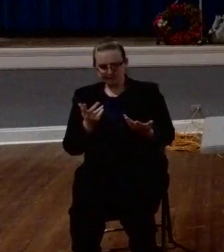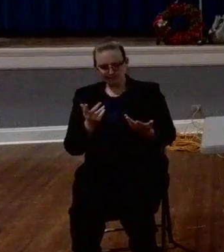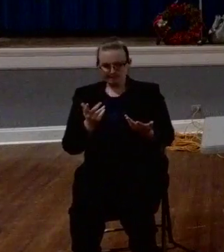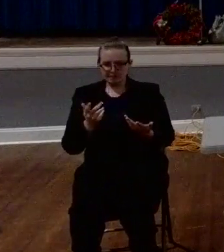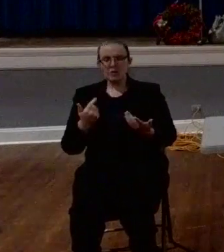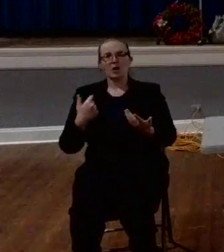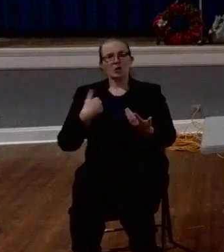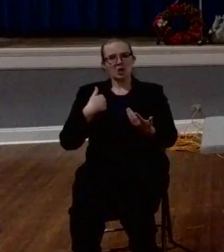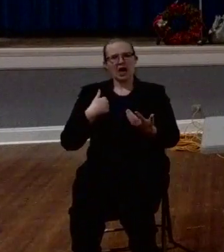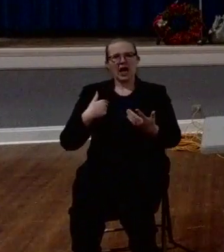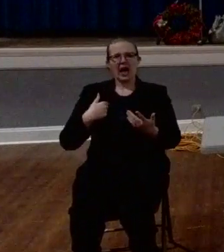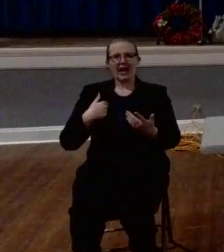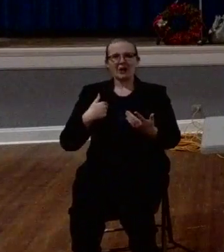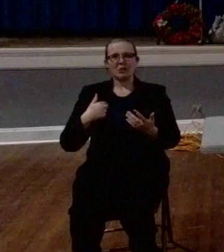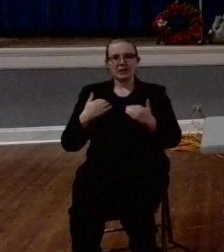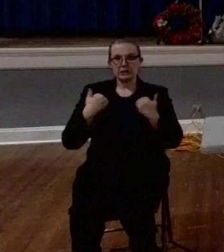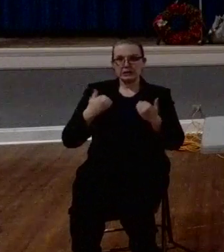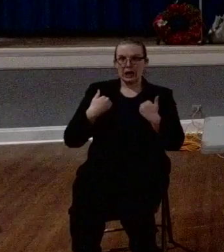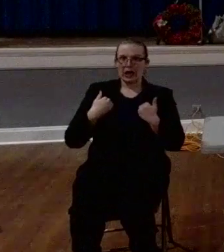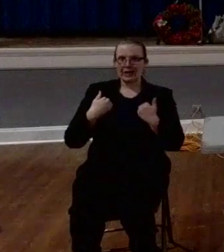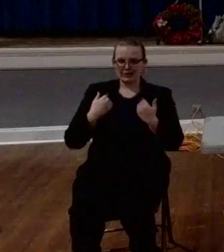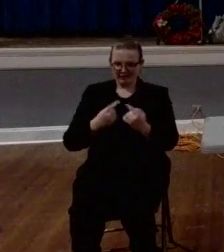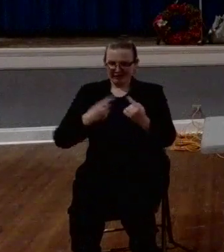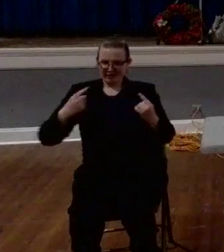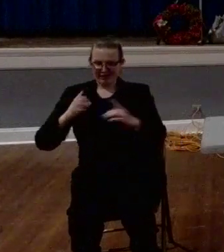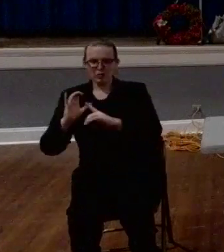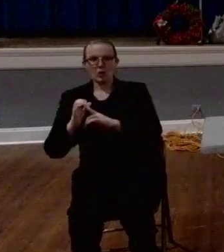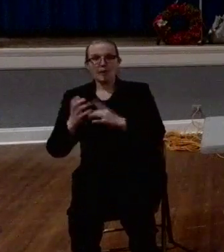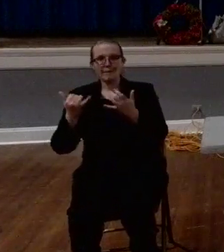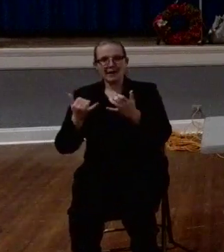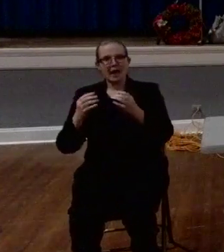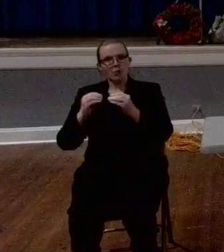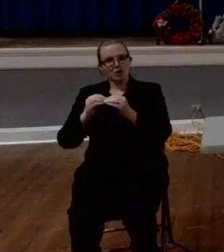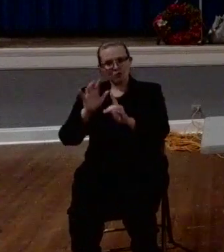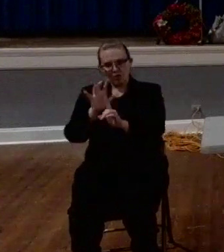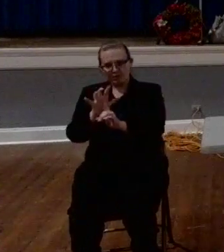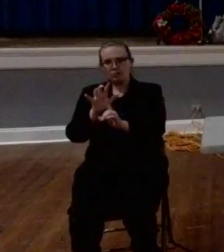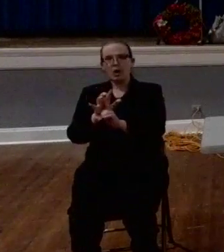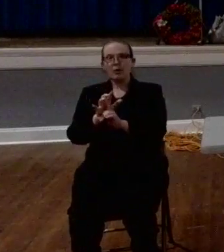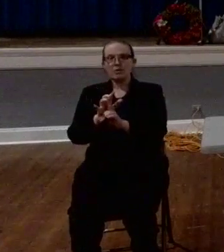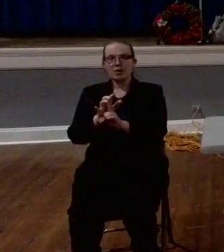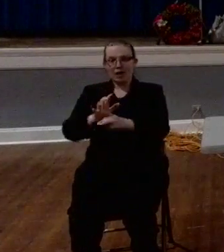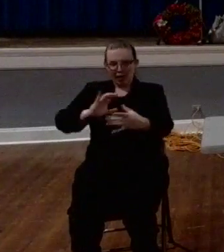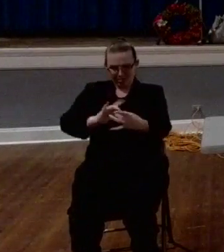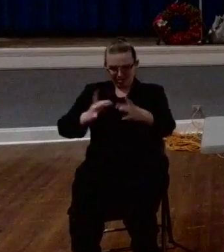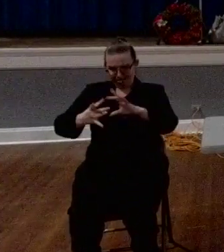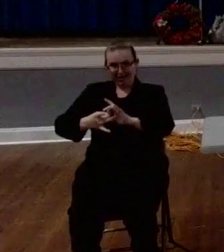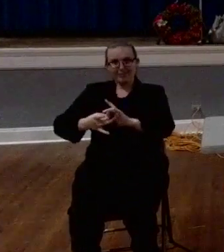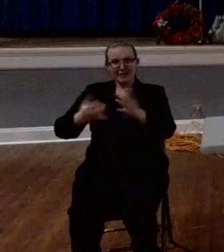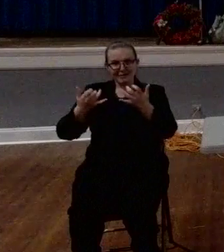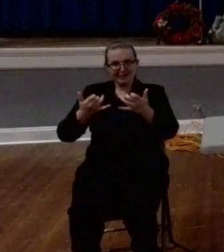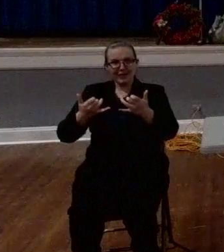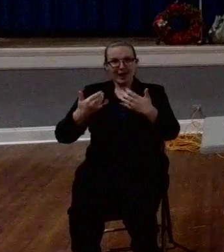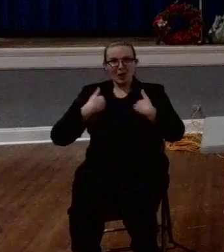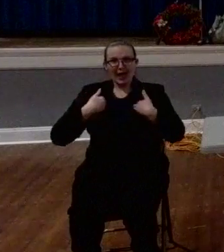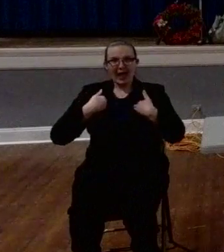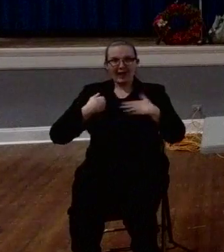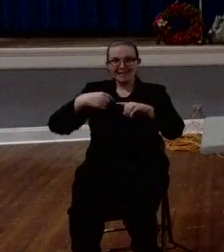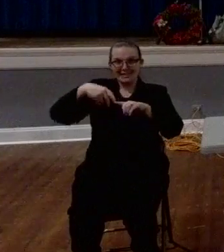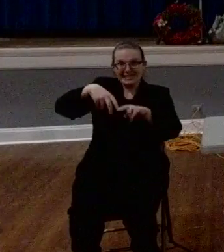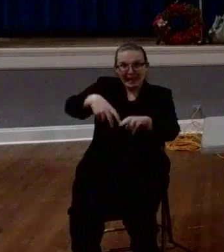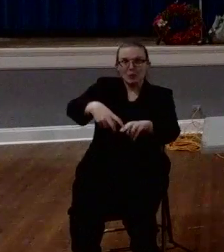when I was young, it was a counterculture, for skateboarding, but it's becoming more mainstream. Olympics are having skateboarding for the first